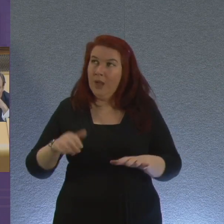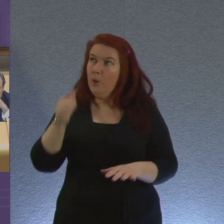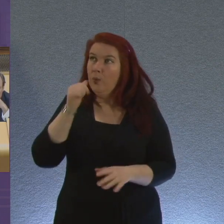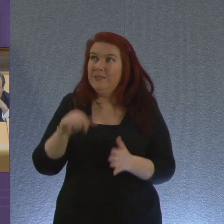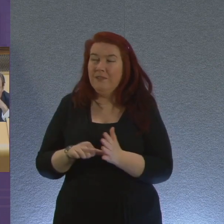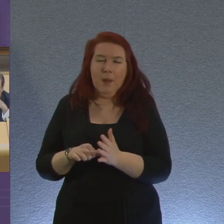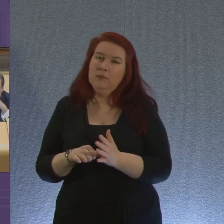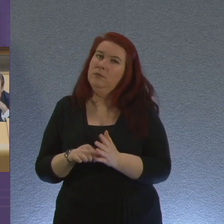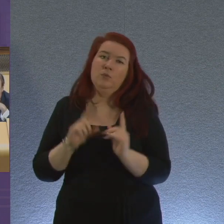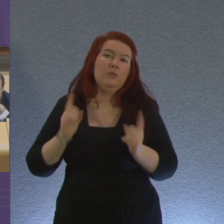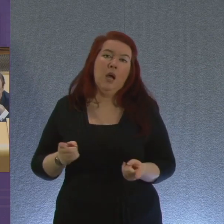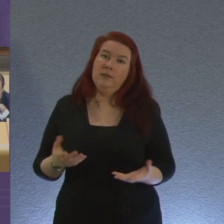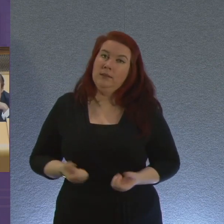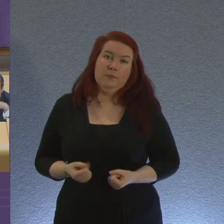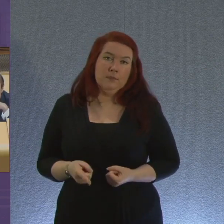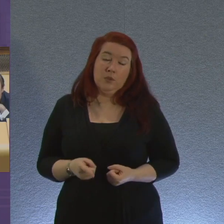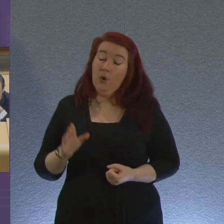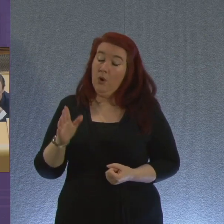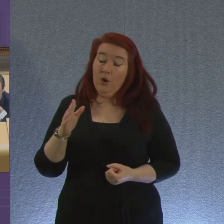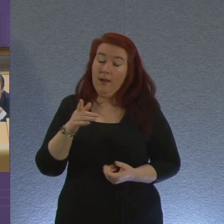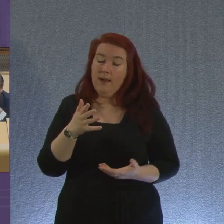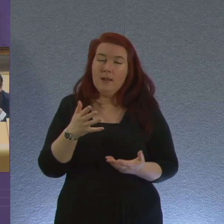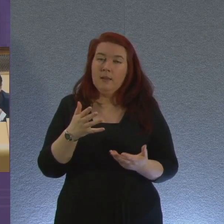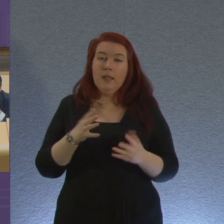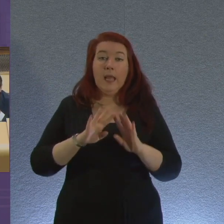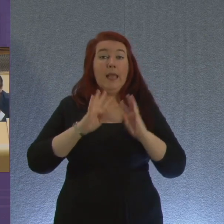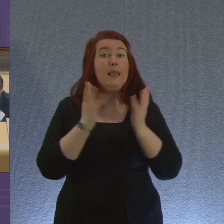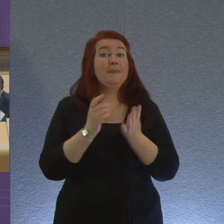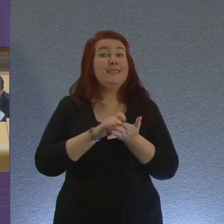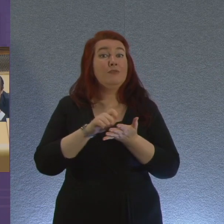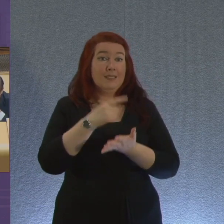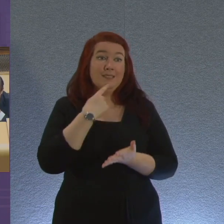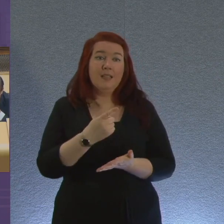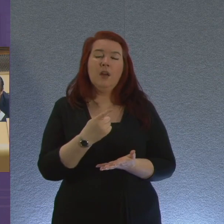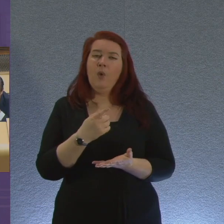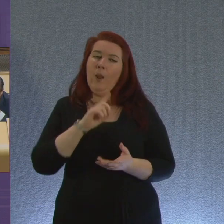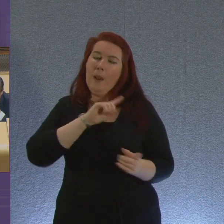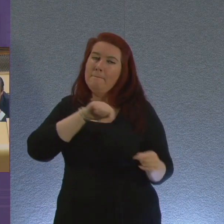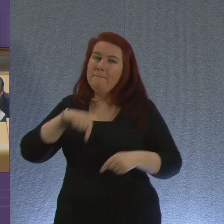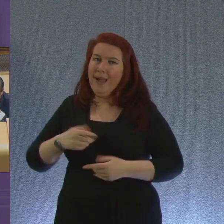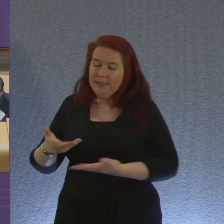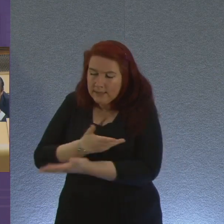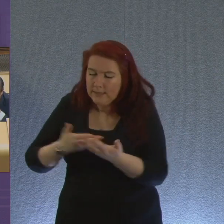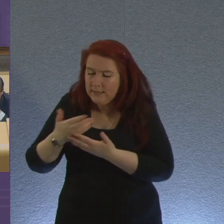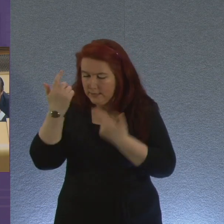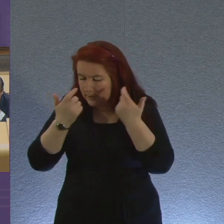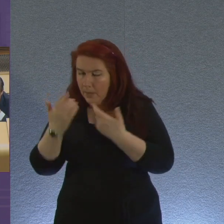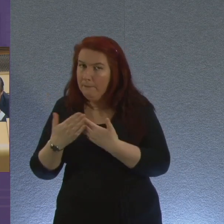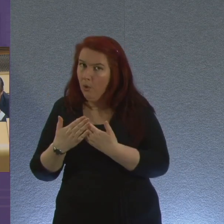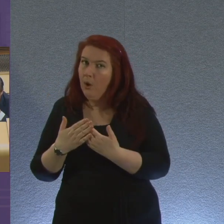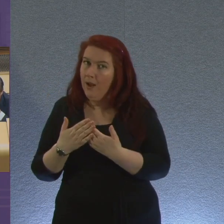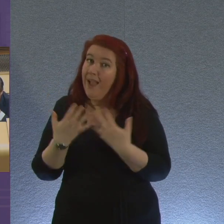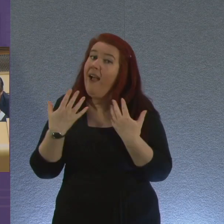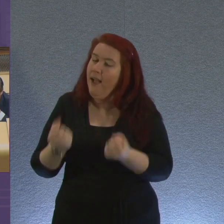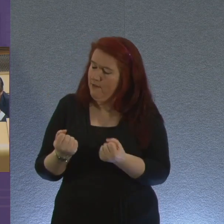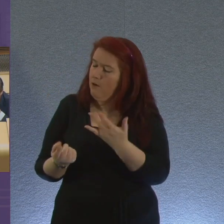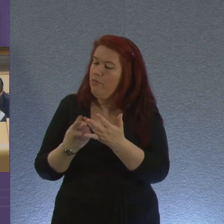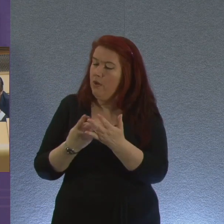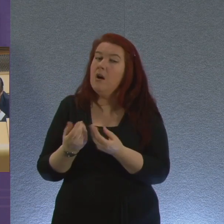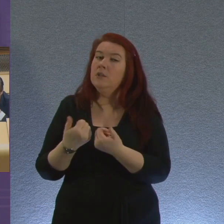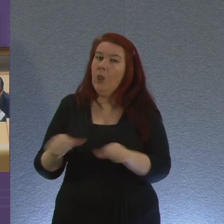So I welcome what was said by the Cabinet Secretary earlier about taking this back for further consideration. There are other solutions here I think need